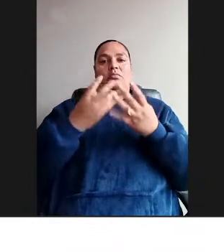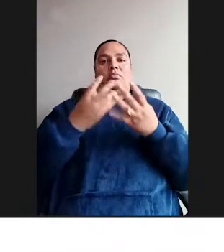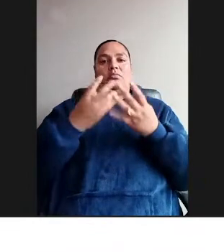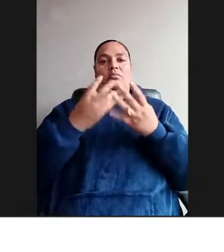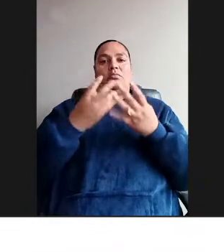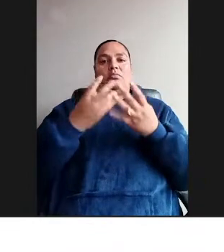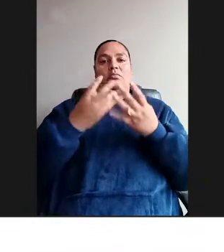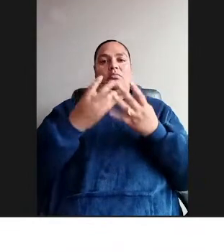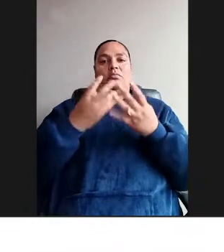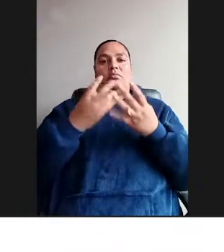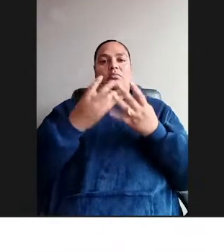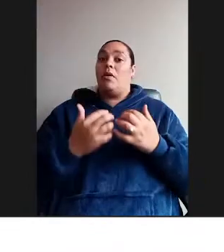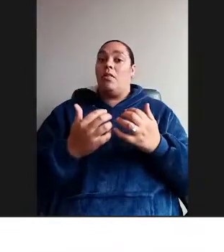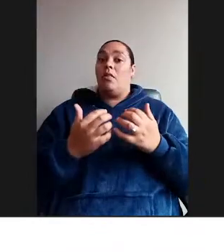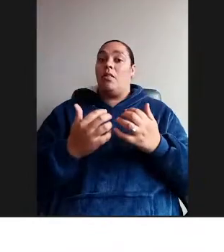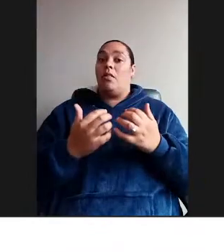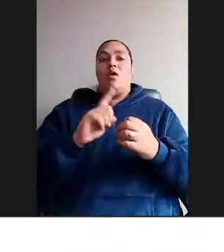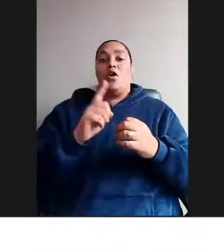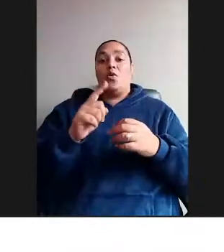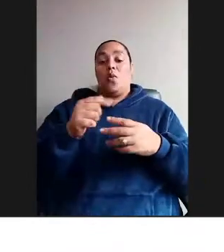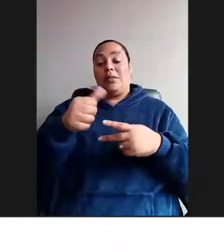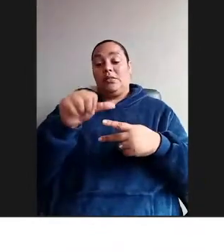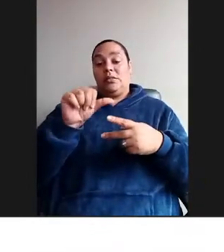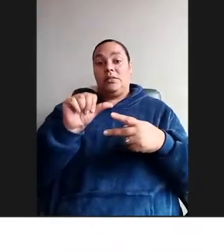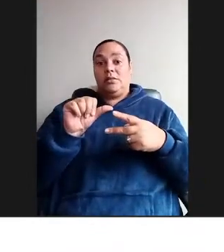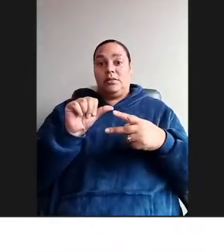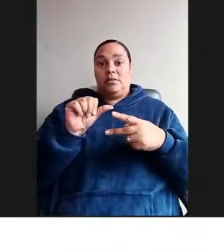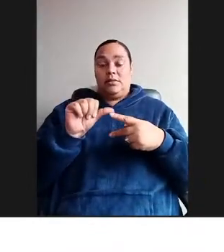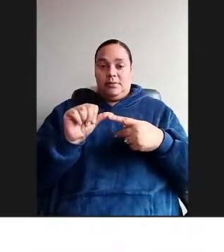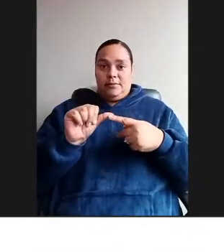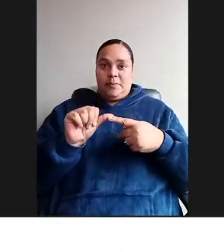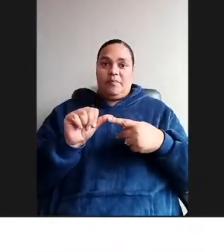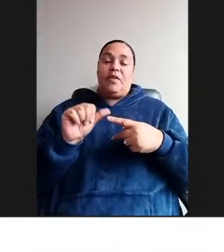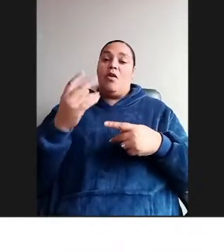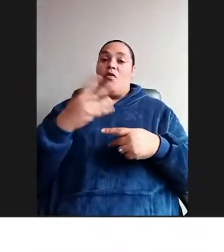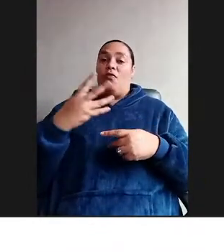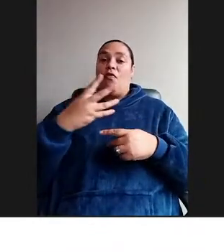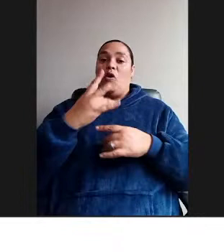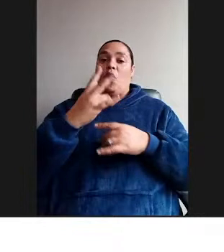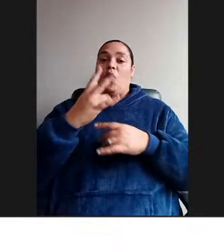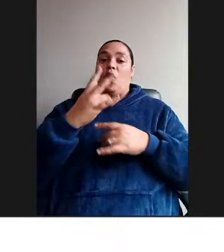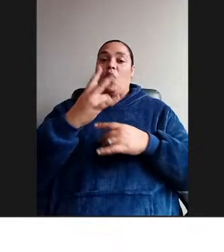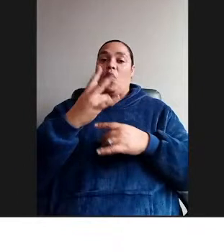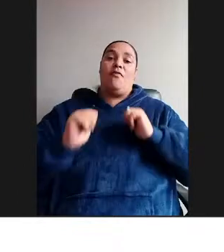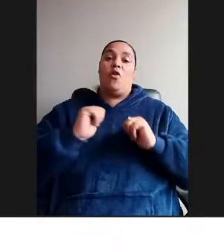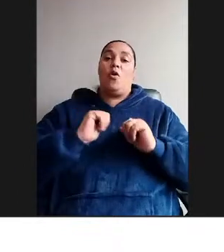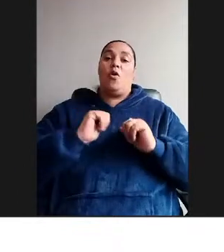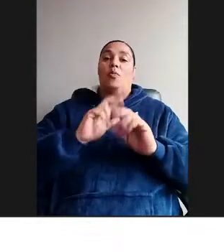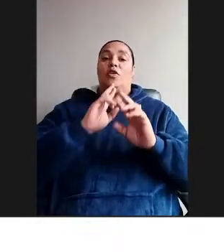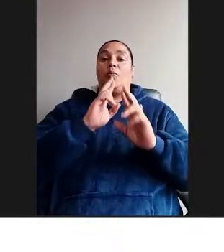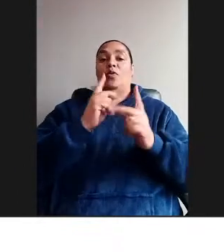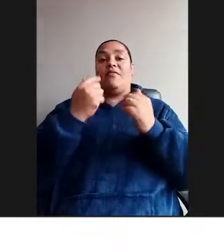the following: the fourth quarterly performance report and financial statements for the